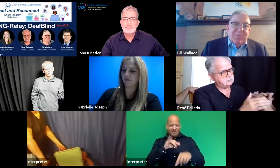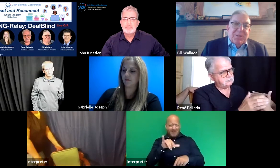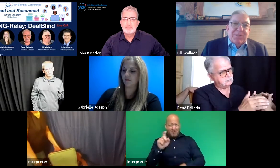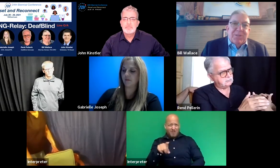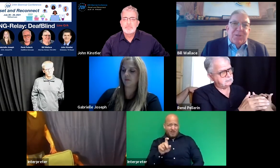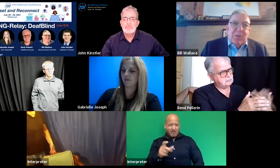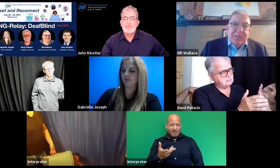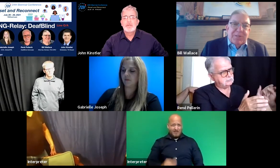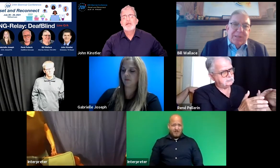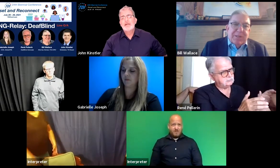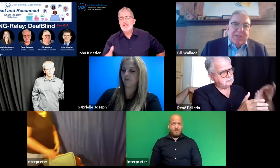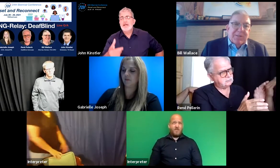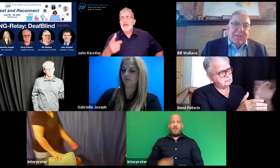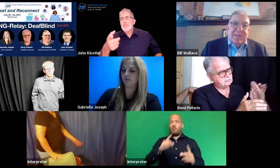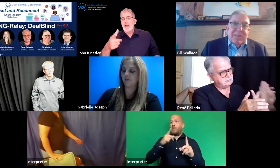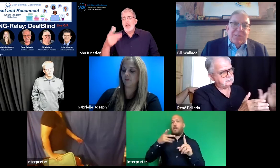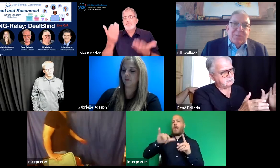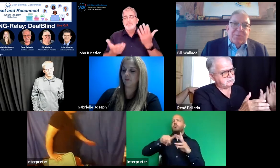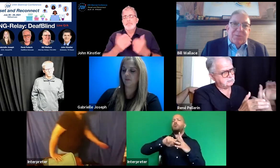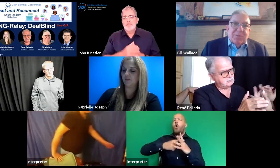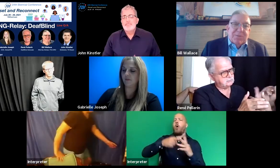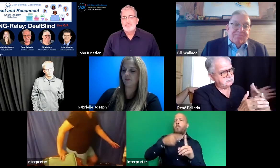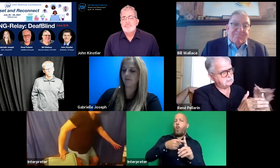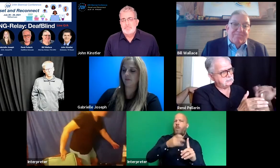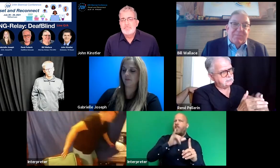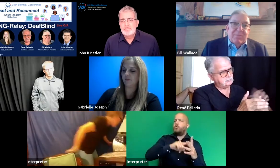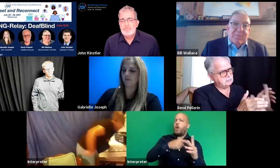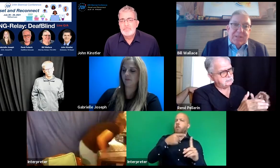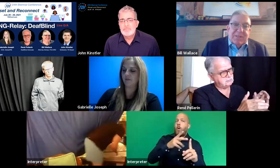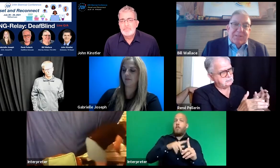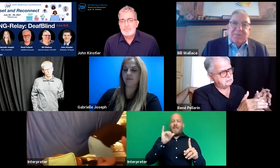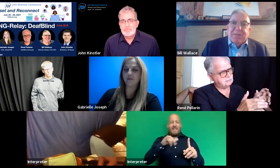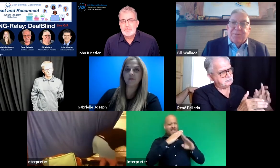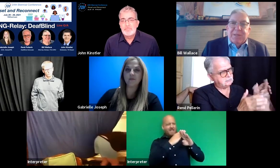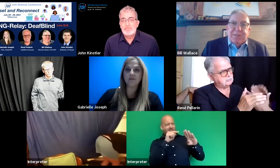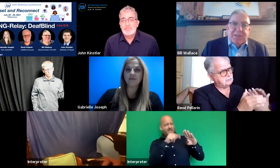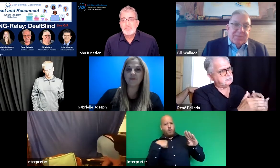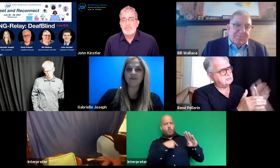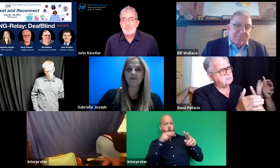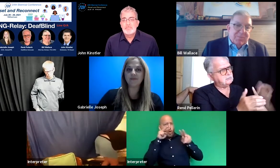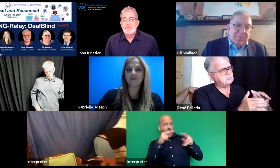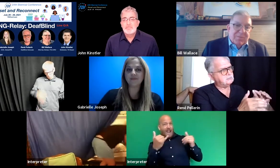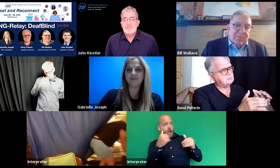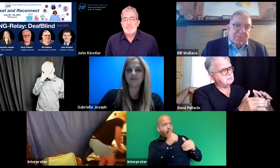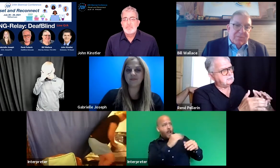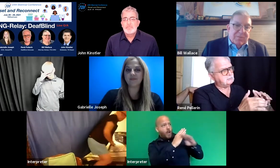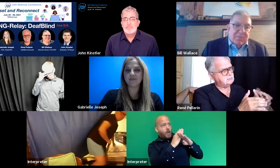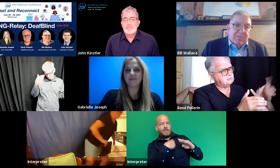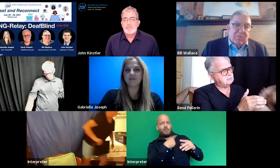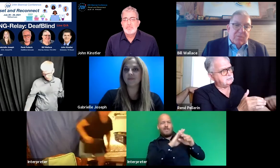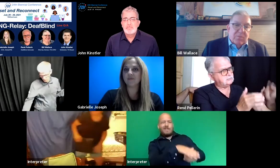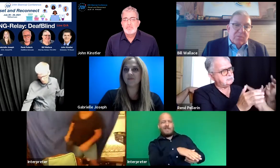the starting point is to know what is the barrier that needs to be removed. Thanks. I'll turn back to John.